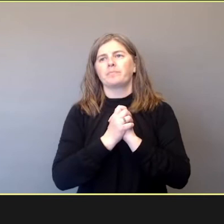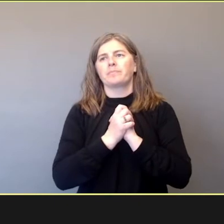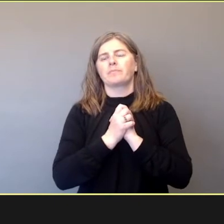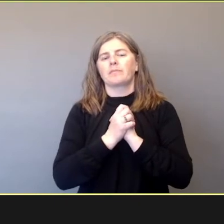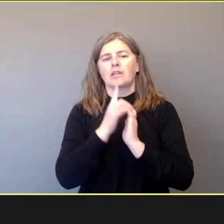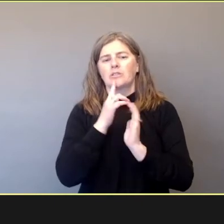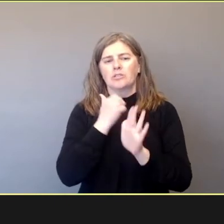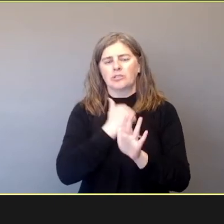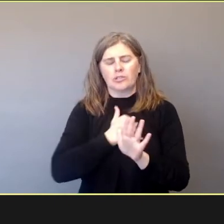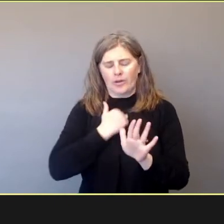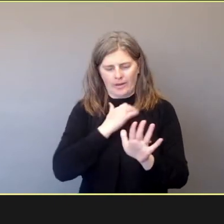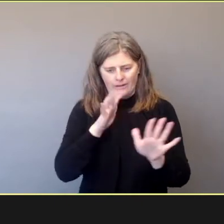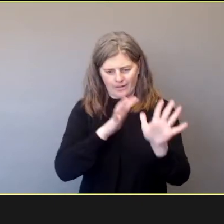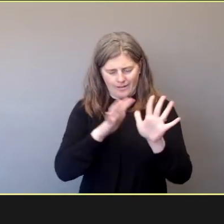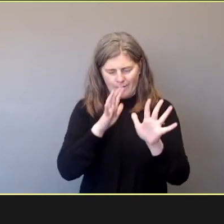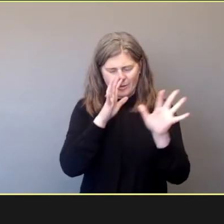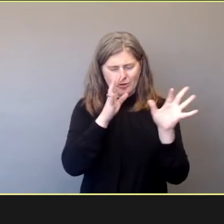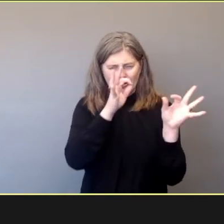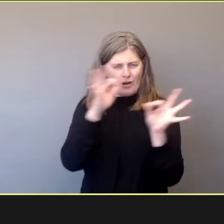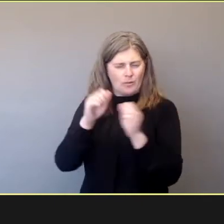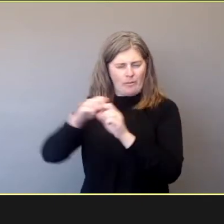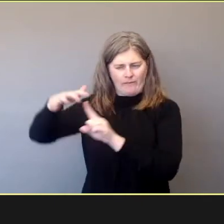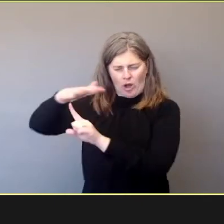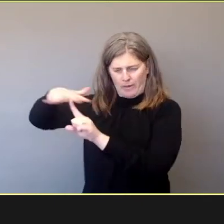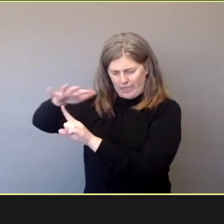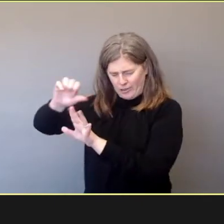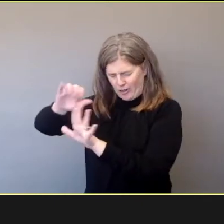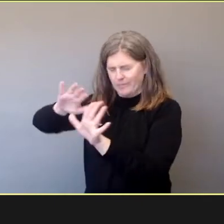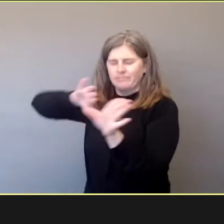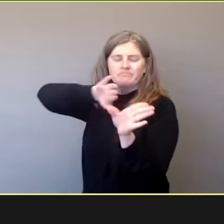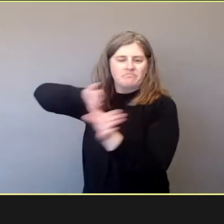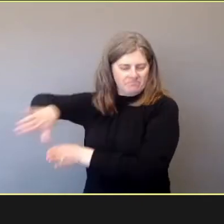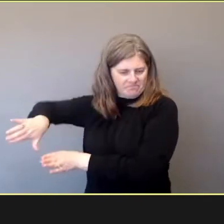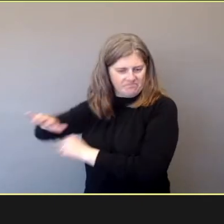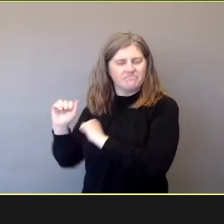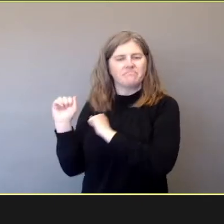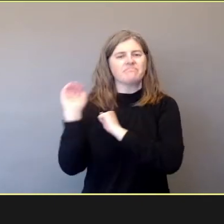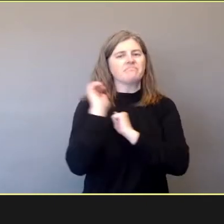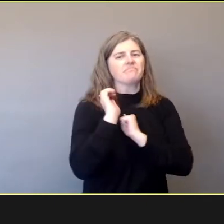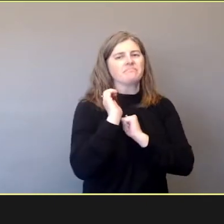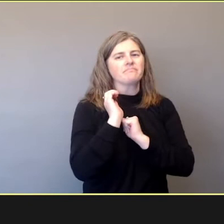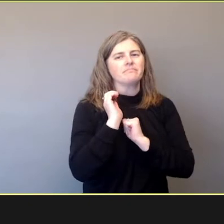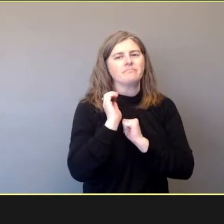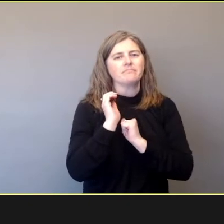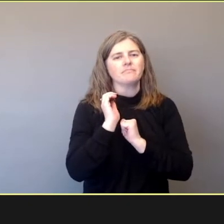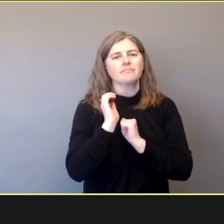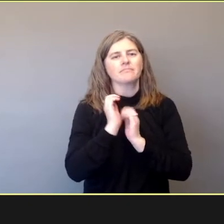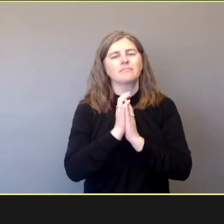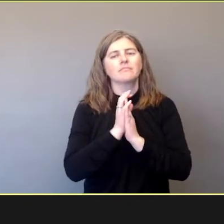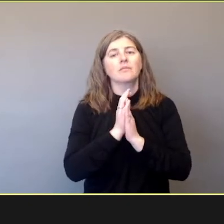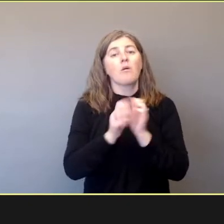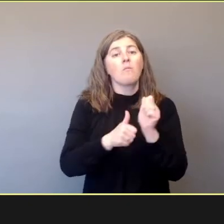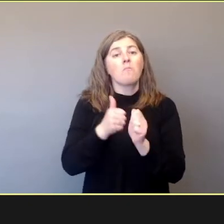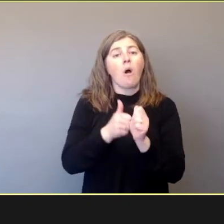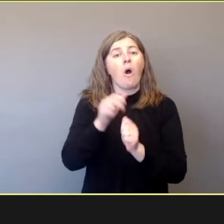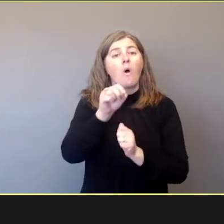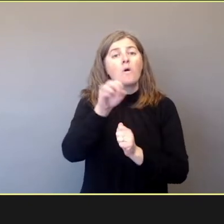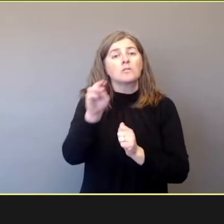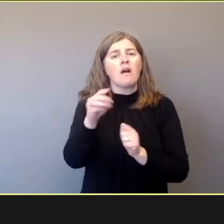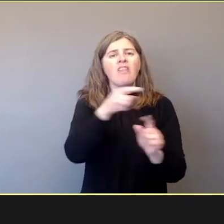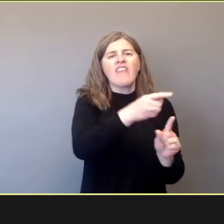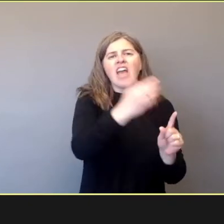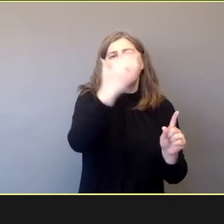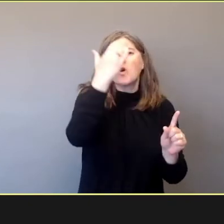sorry there, I'm just getting distracted by my environment. Let me put this aside. By many estimations, most New Mexicans would know somebody that